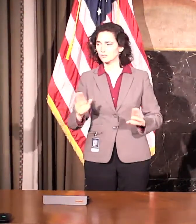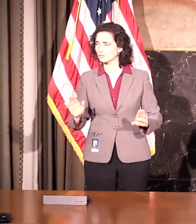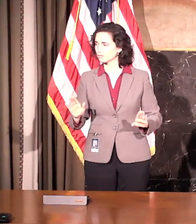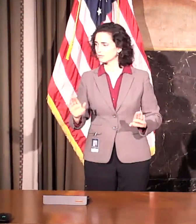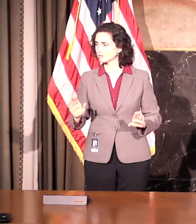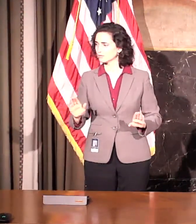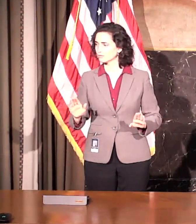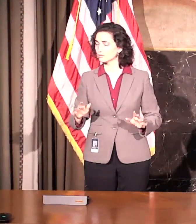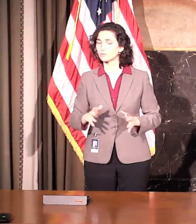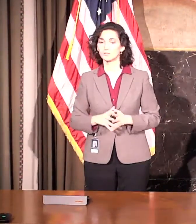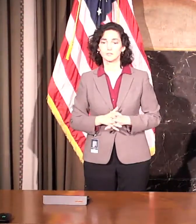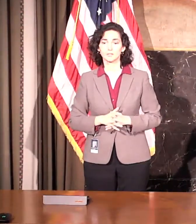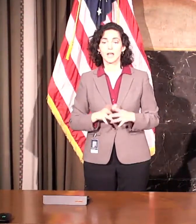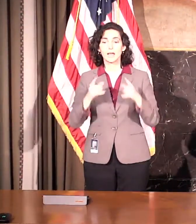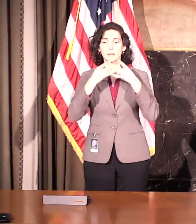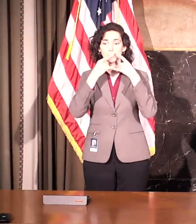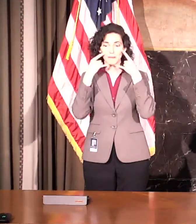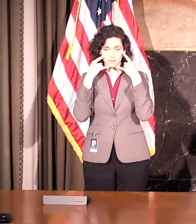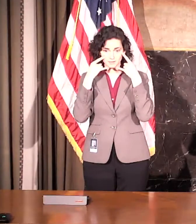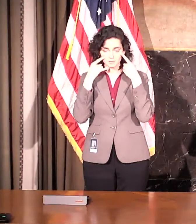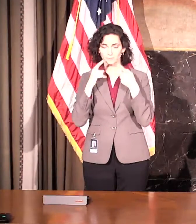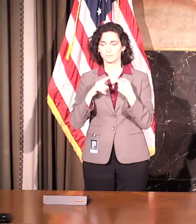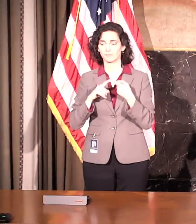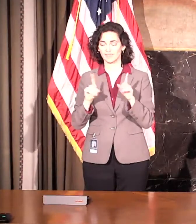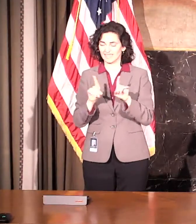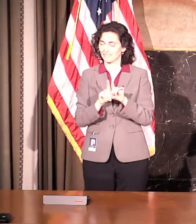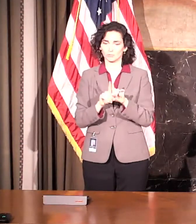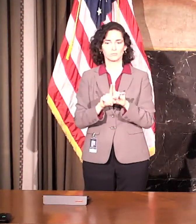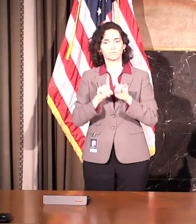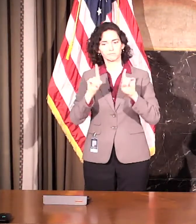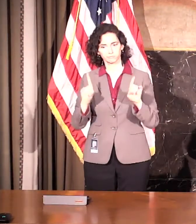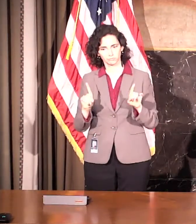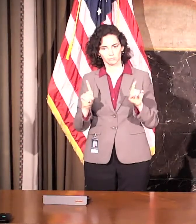Wear a mask, social distance, wash your hands.